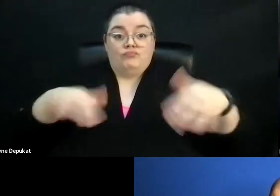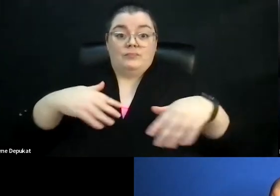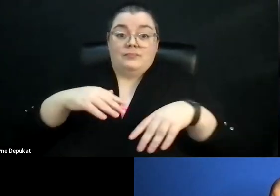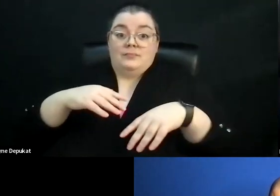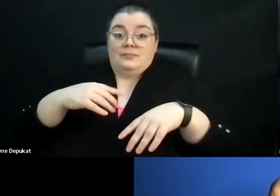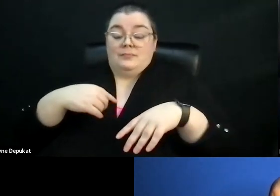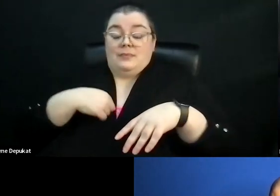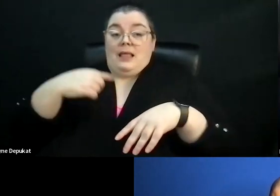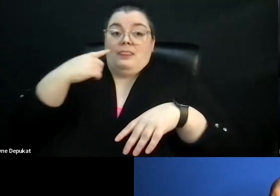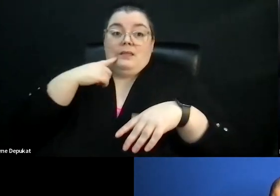So first of all, wow.